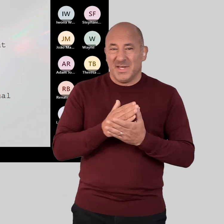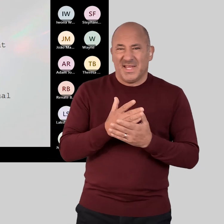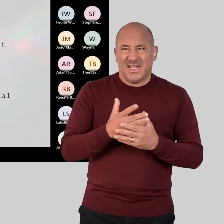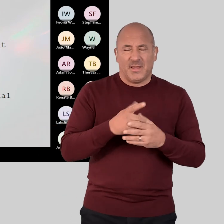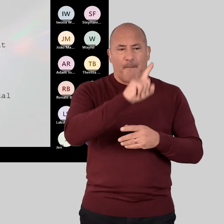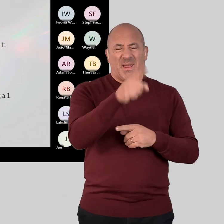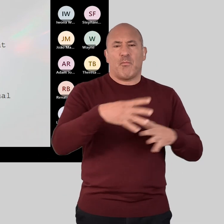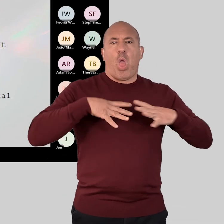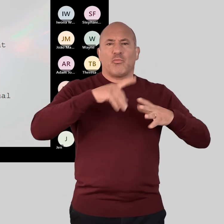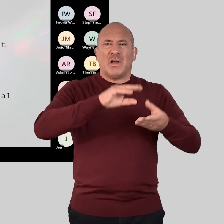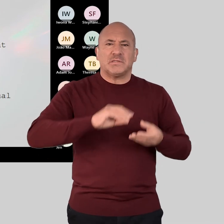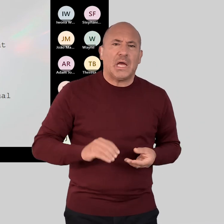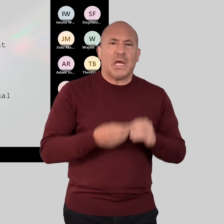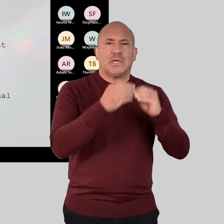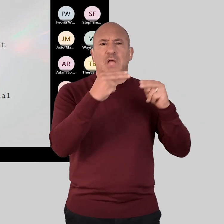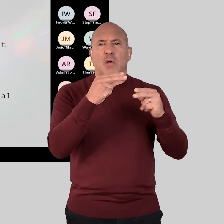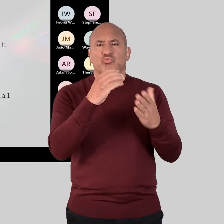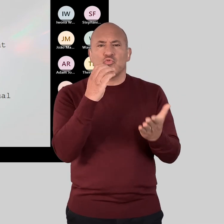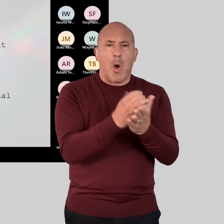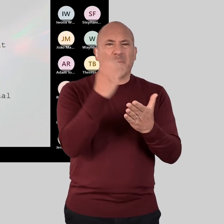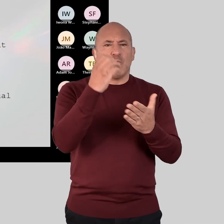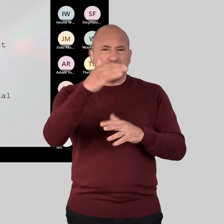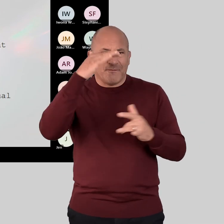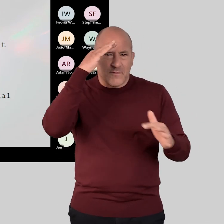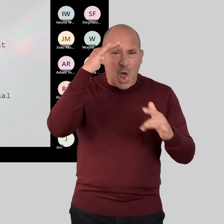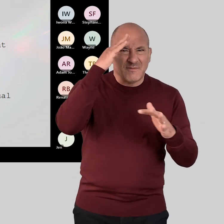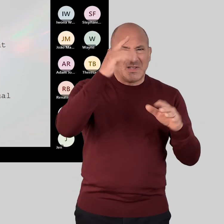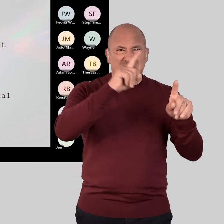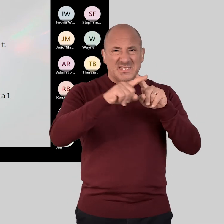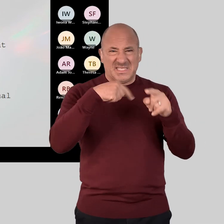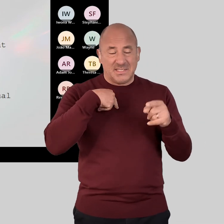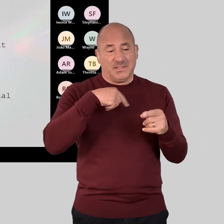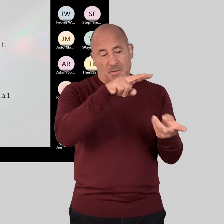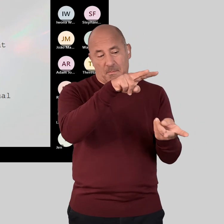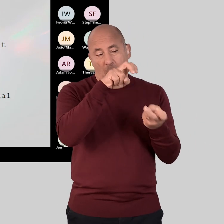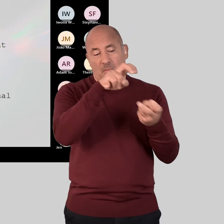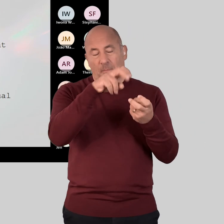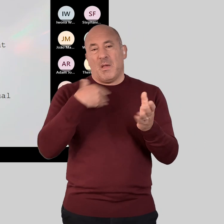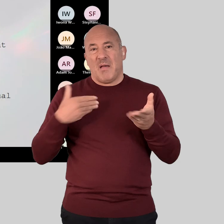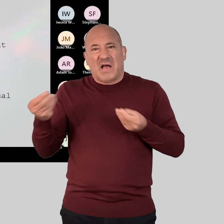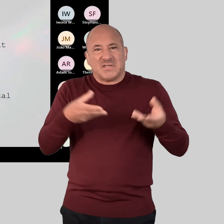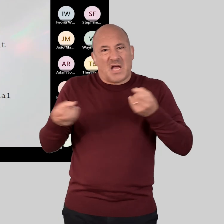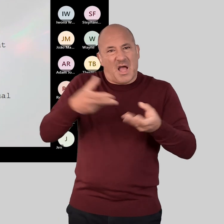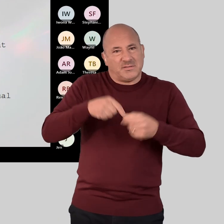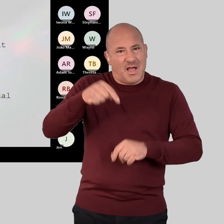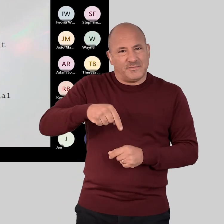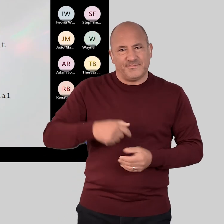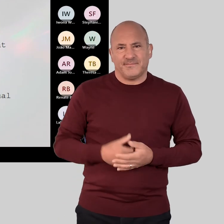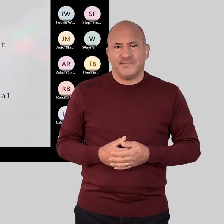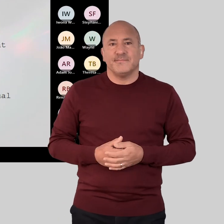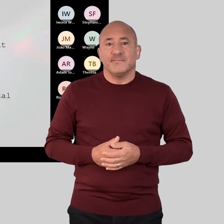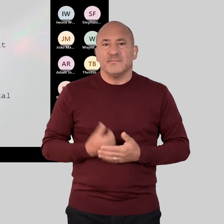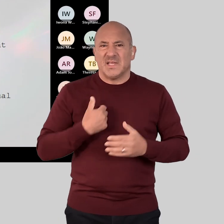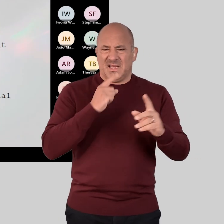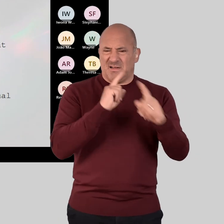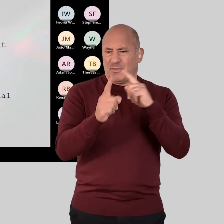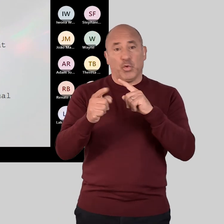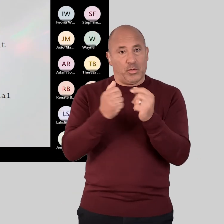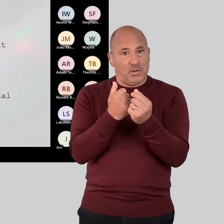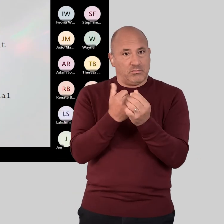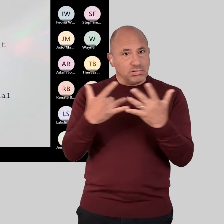reference list. Really building on a lot of people's work in dance, copyright, philosophy, across different